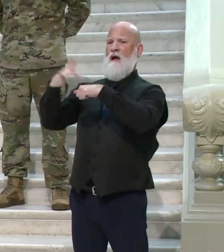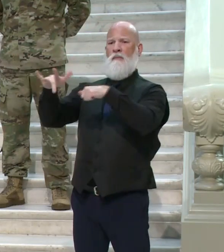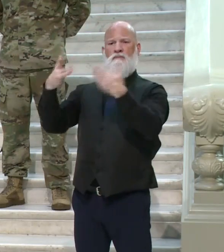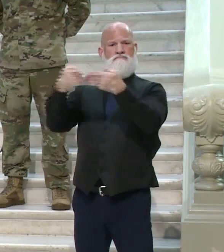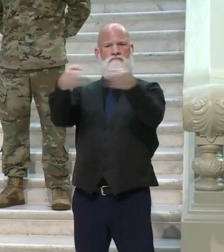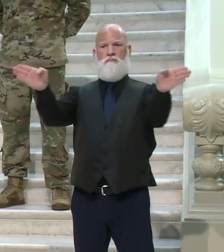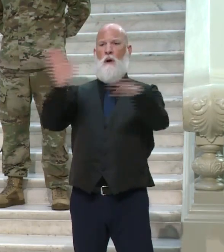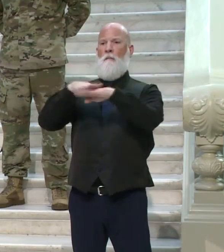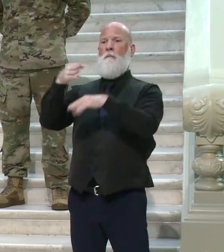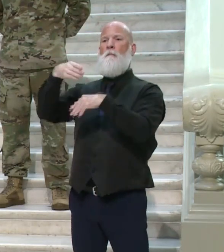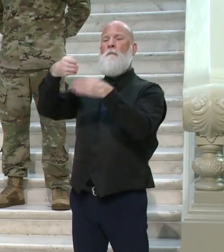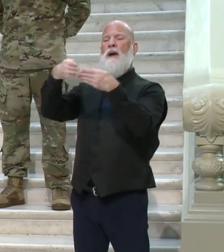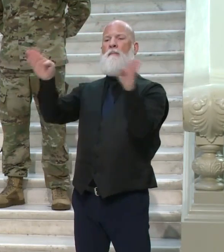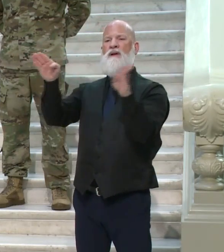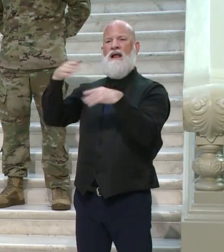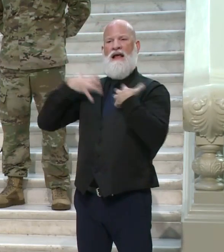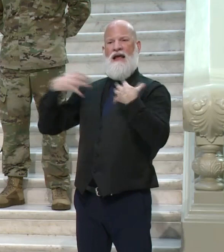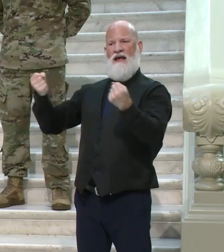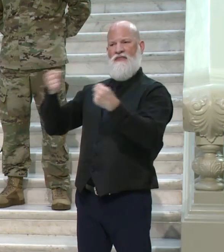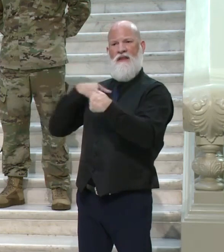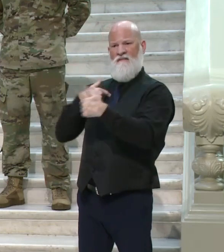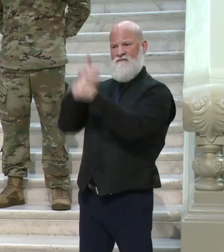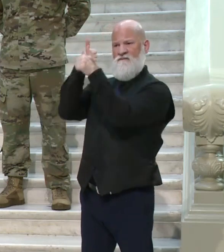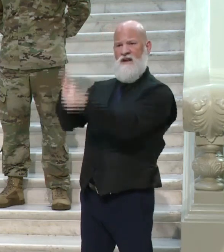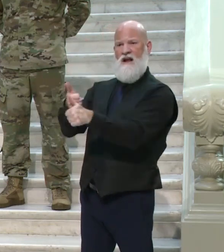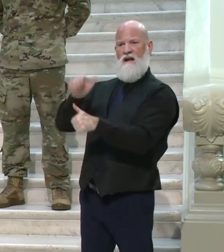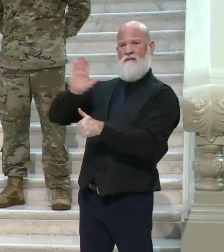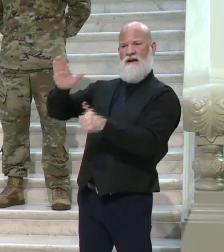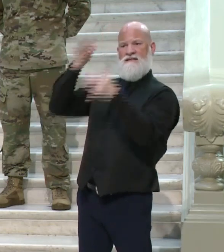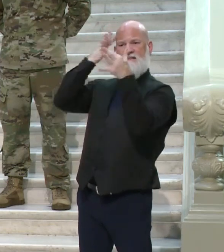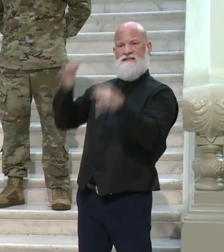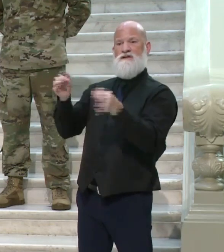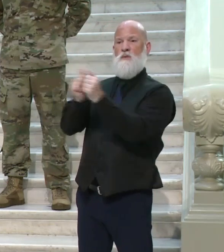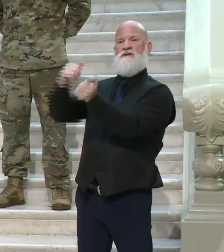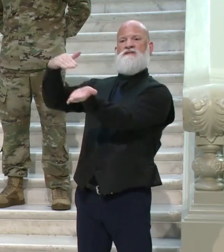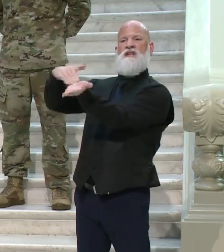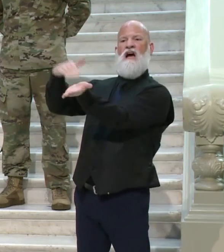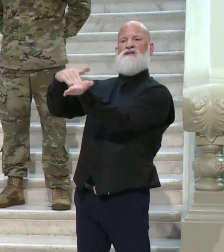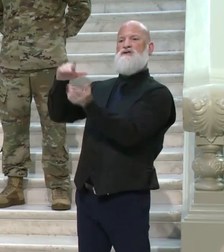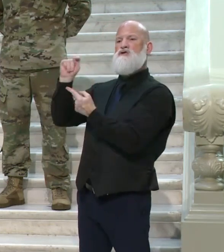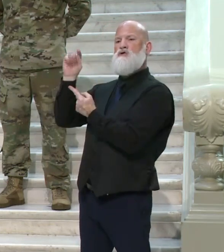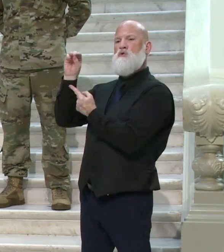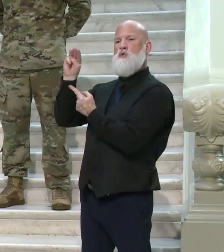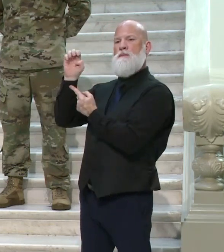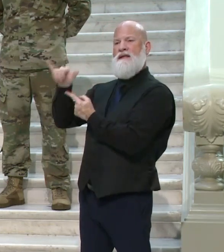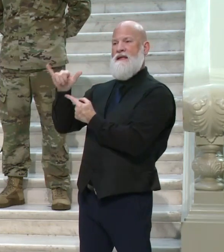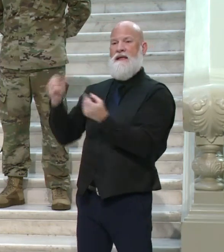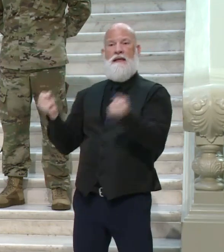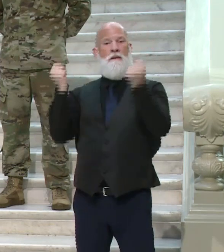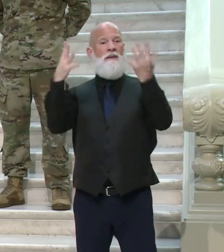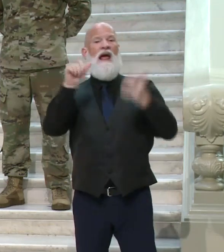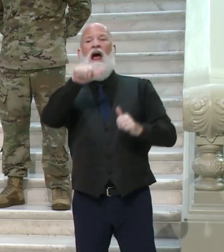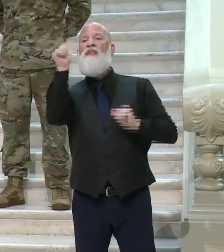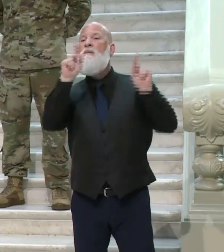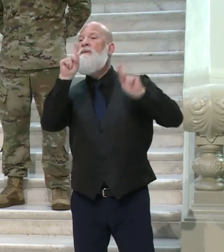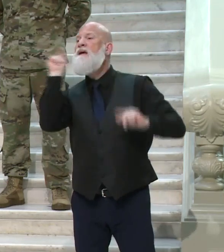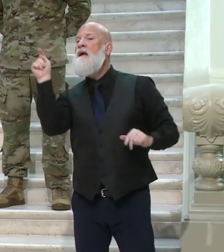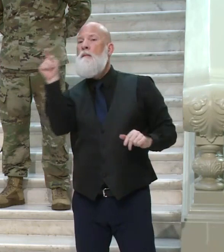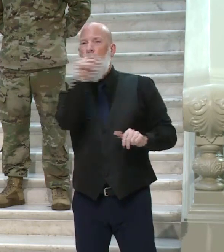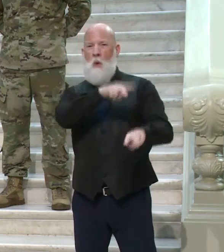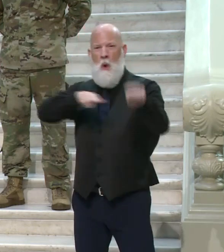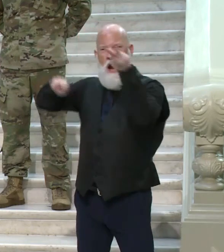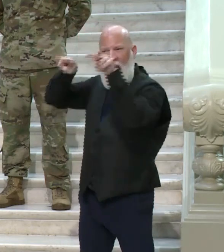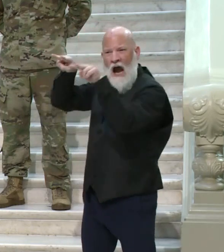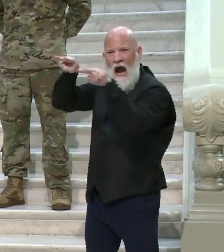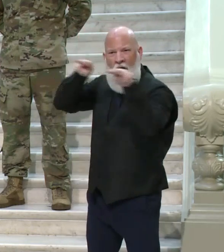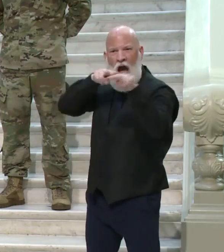before, I made those decisions in conjunction with Dr. Toomey and many other people following the data, and there's a lot of data